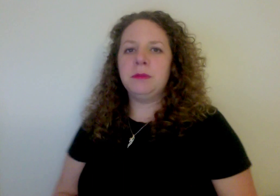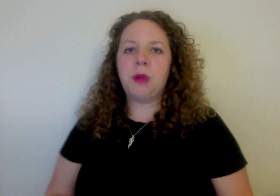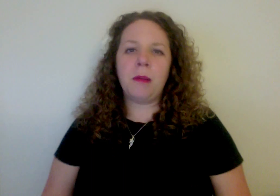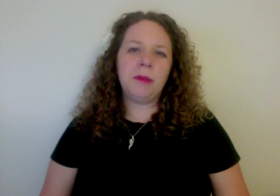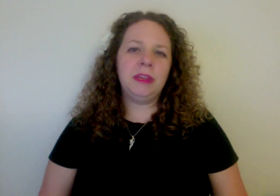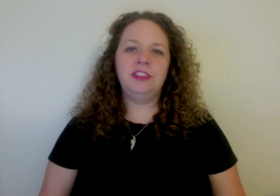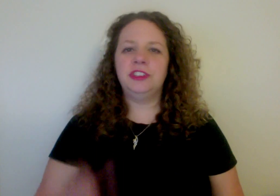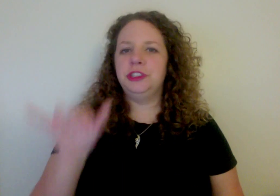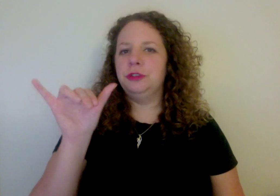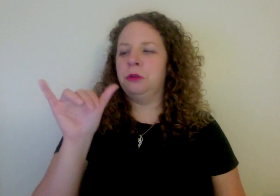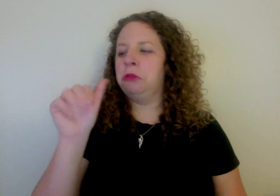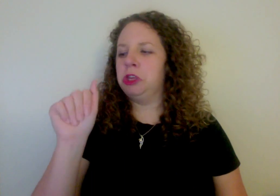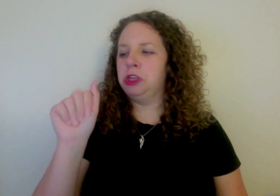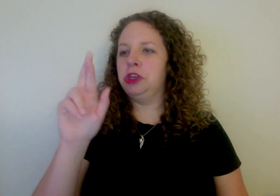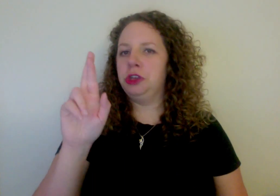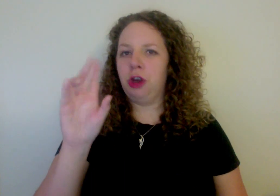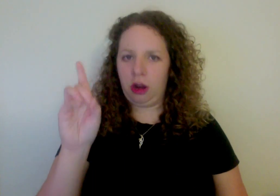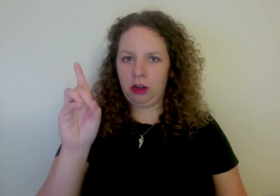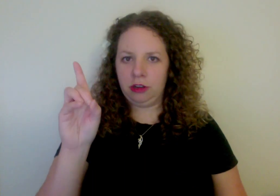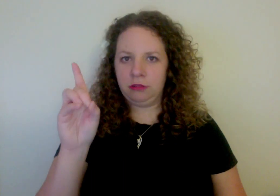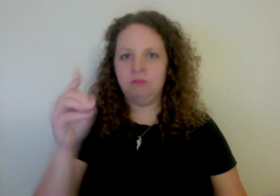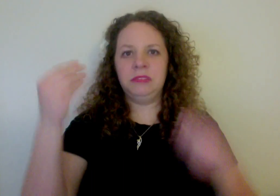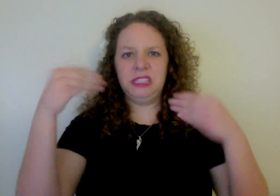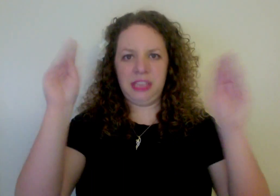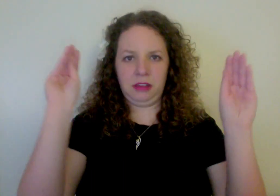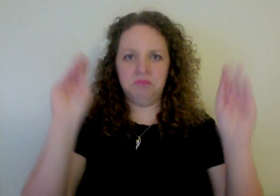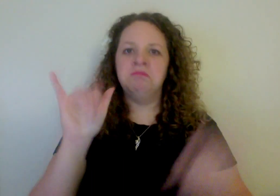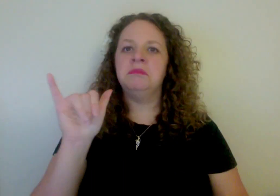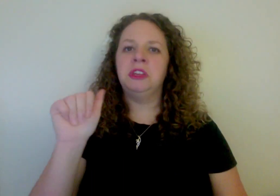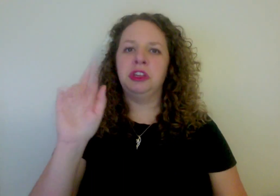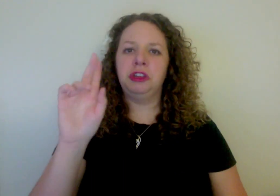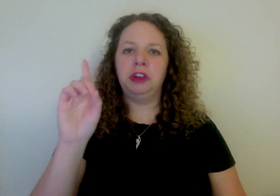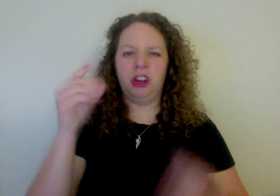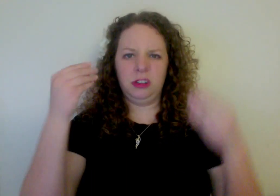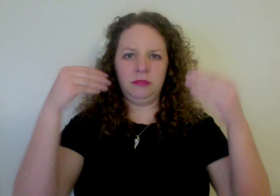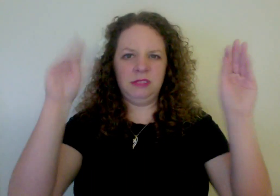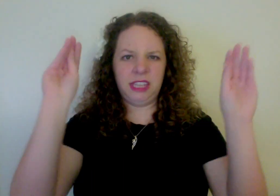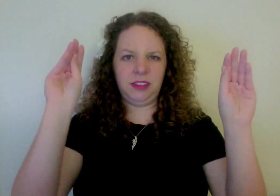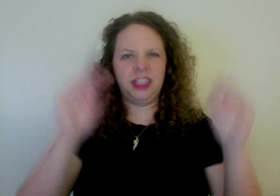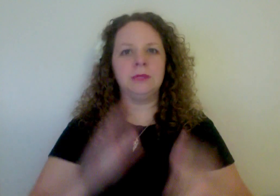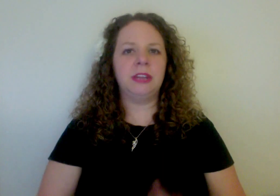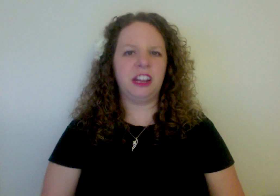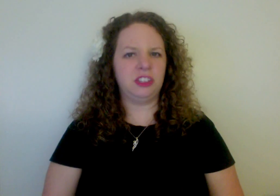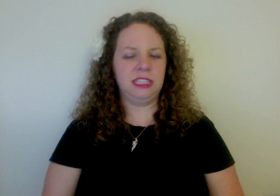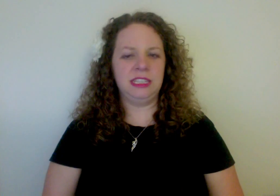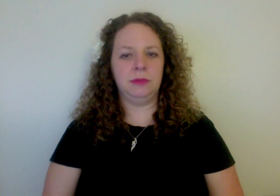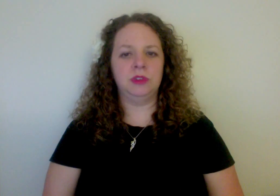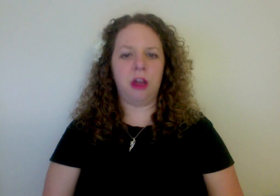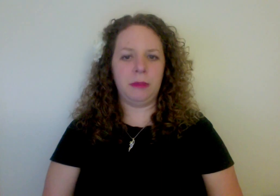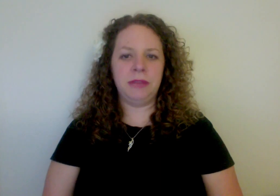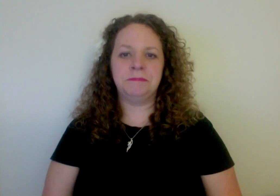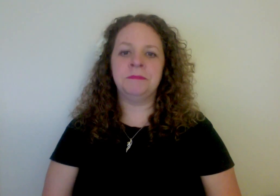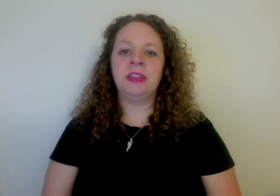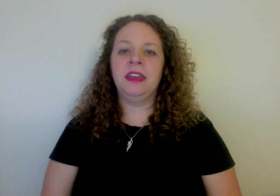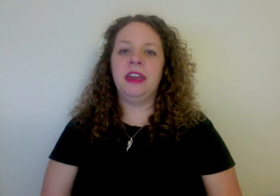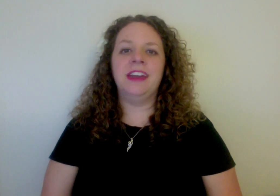probably just do yard sale. Yard sale. That's what I actually see the most common. And,